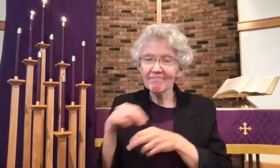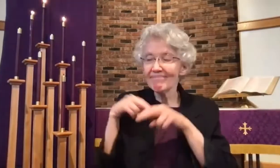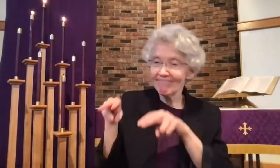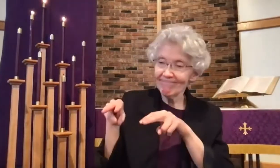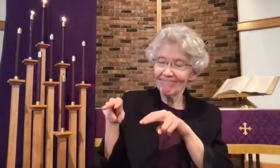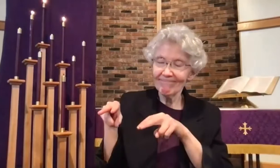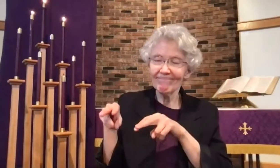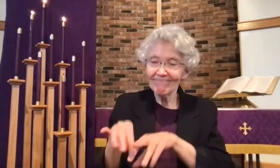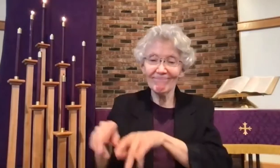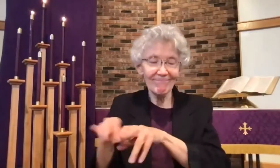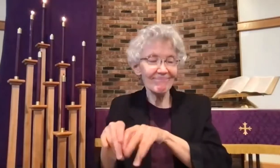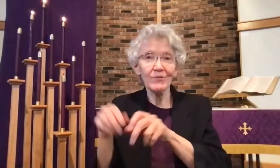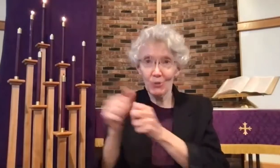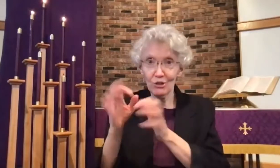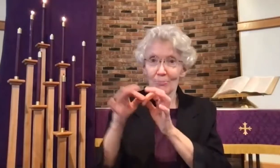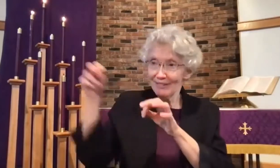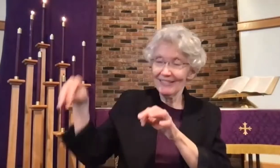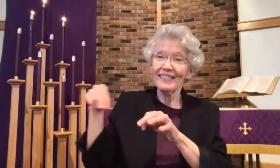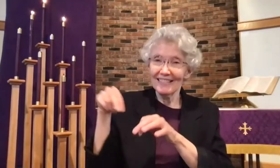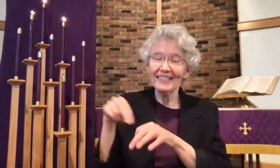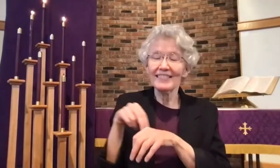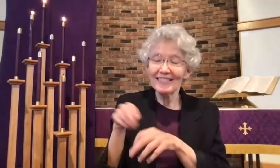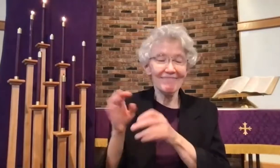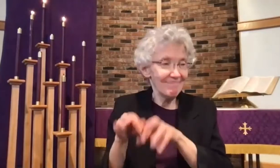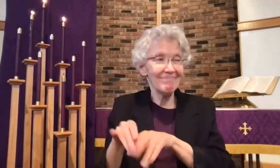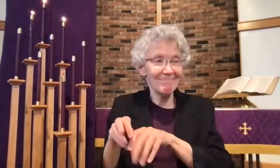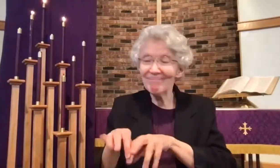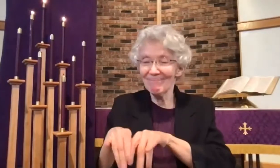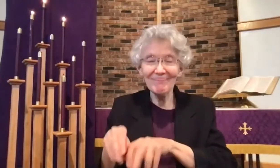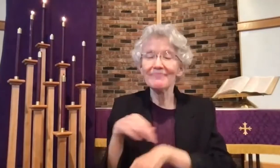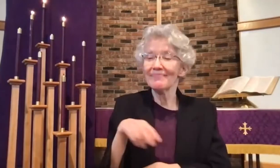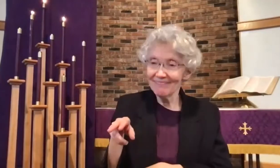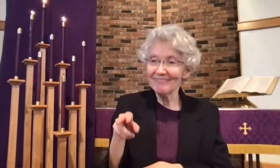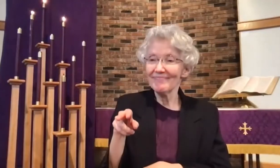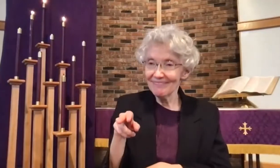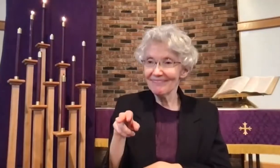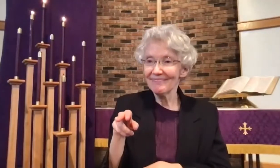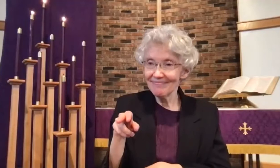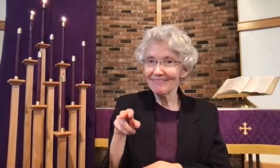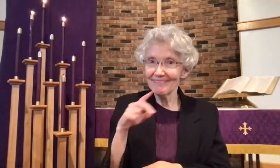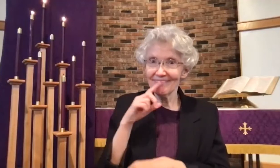she sat at the computer, the trainer did, and I stood beside her and I watched her do the